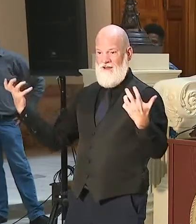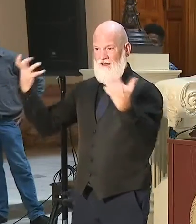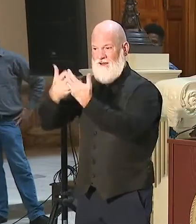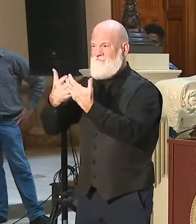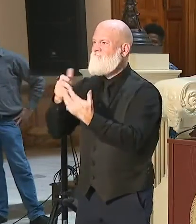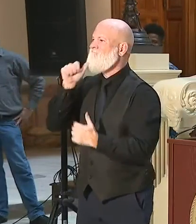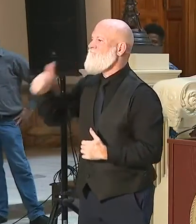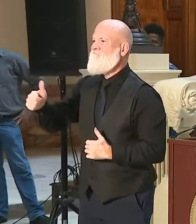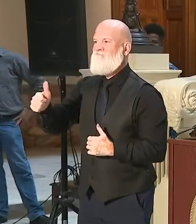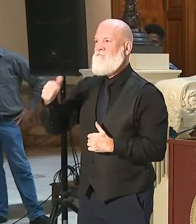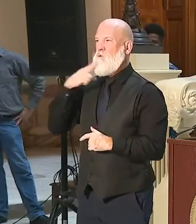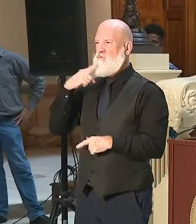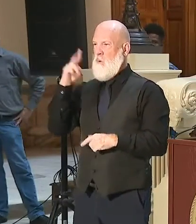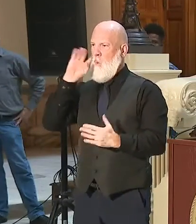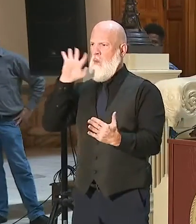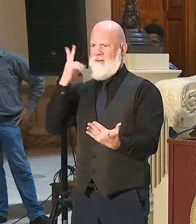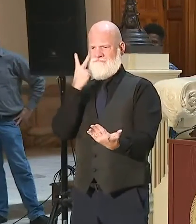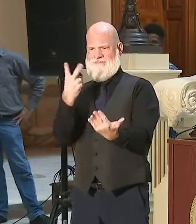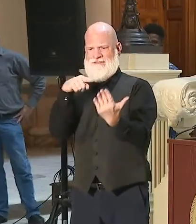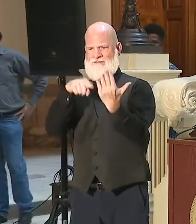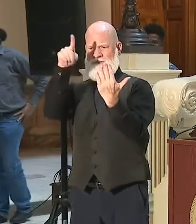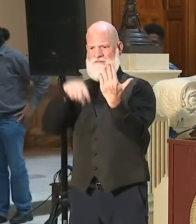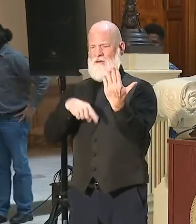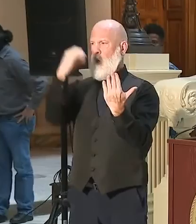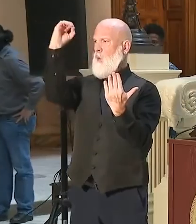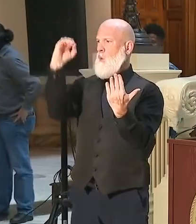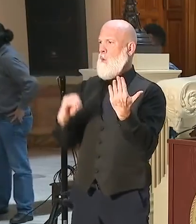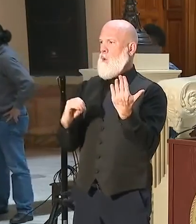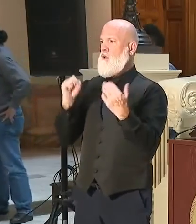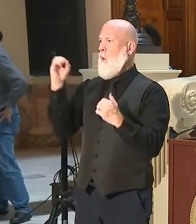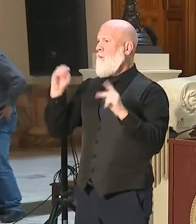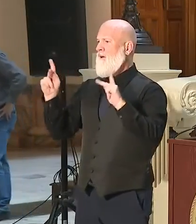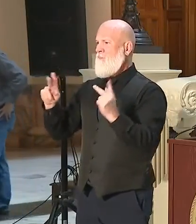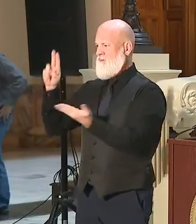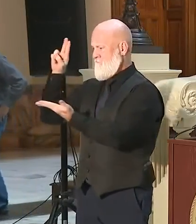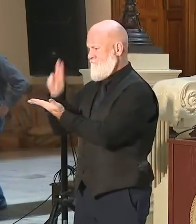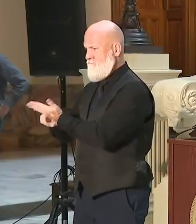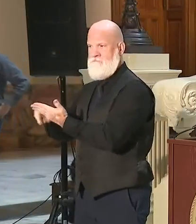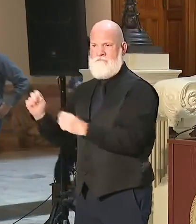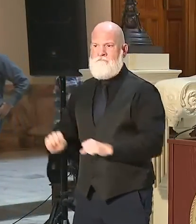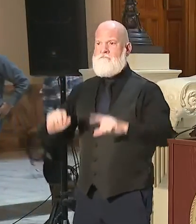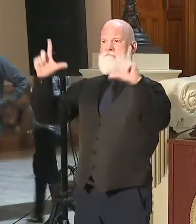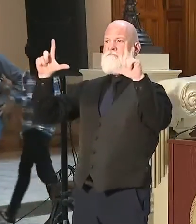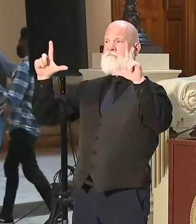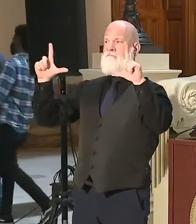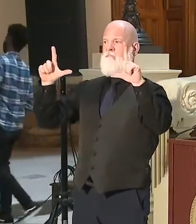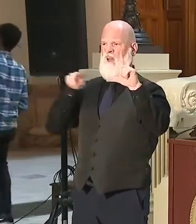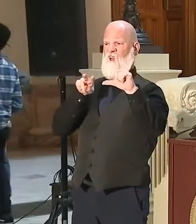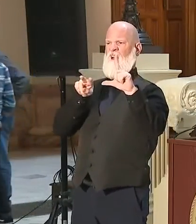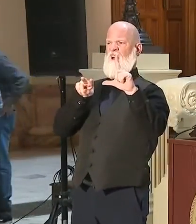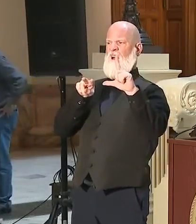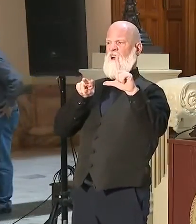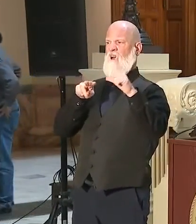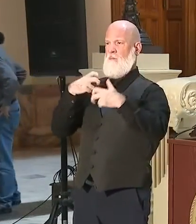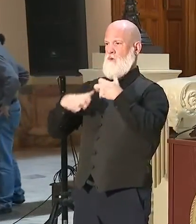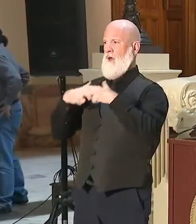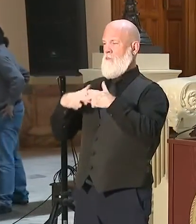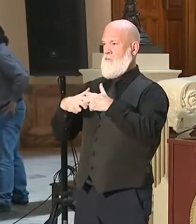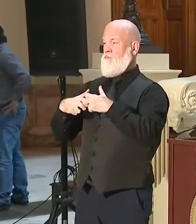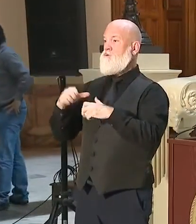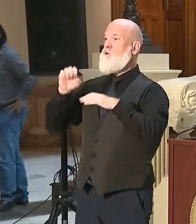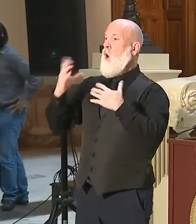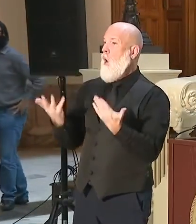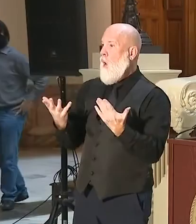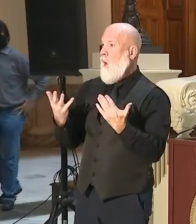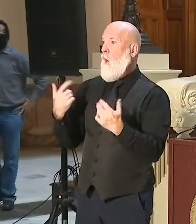it on their election night reporting system because of the way this happened. They realized it very quickly. They took those numbers down. I